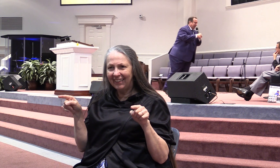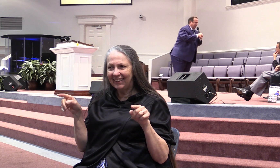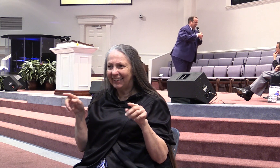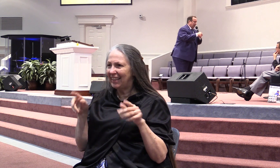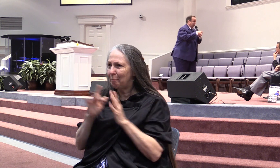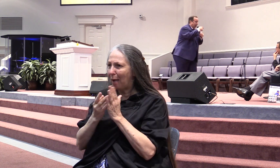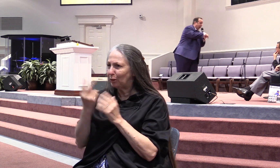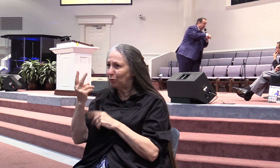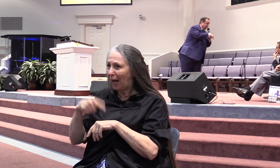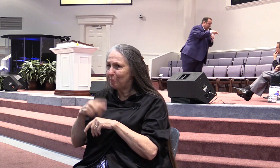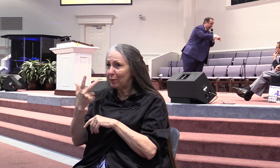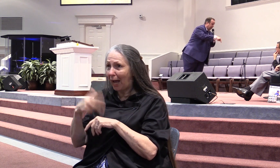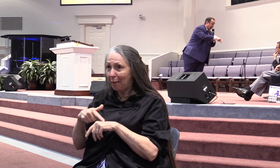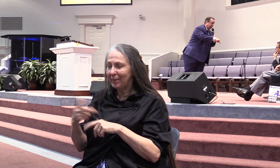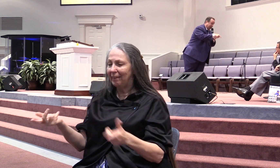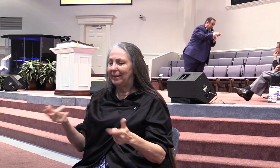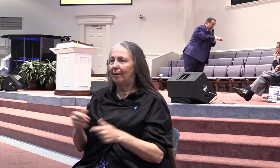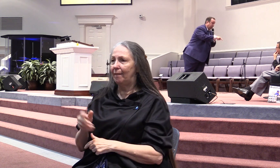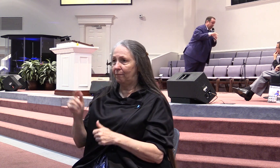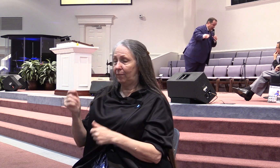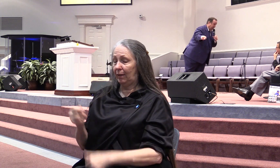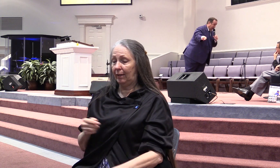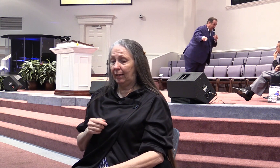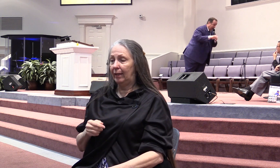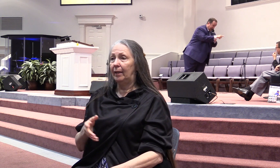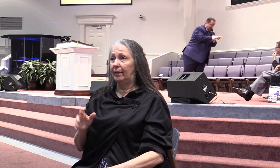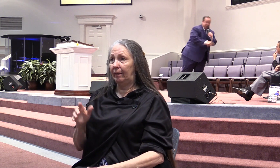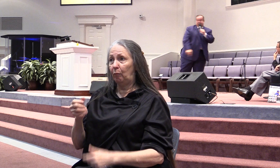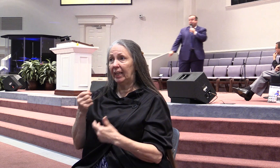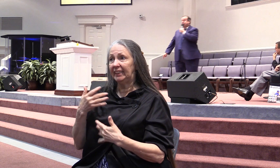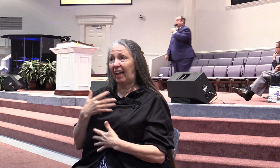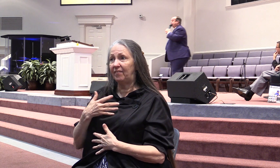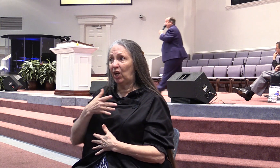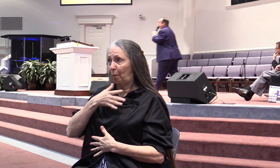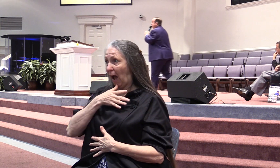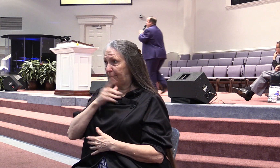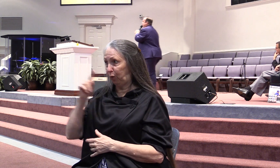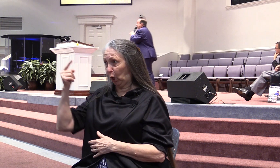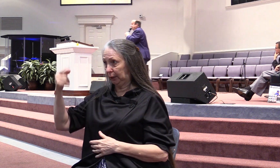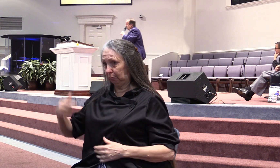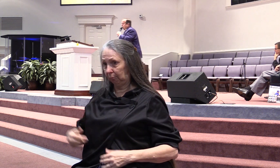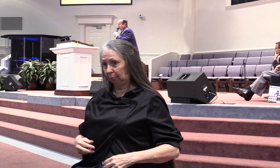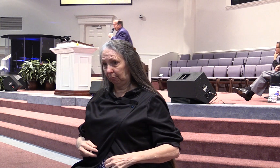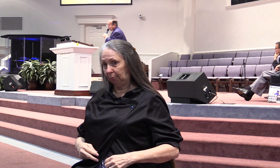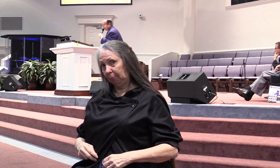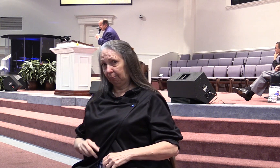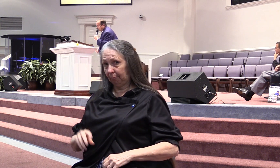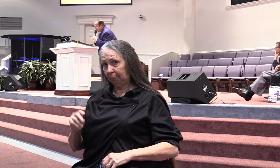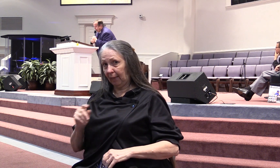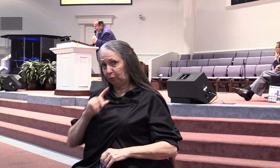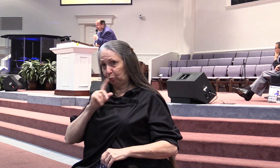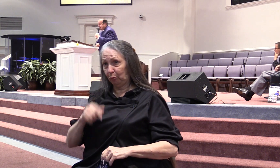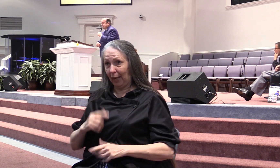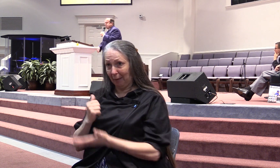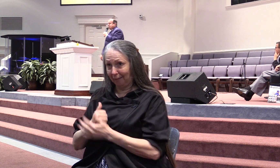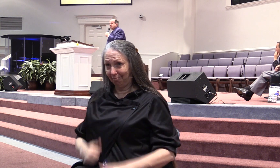Exodus it said when it talks about honor, it puts dad first. When it says fear, it puts mom first. Now there's something to be said about that right there. Truth in that right there. Amen and